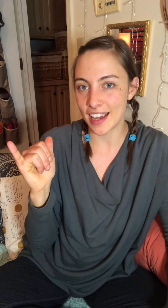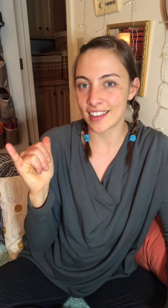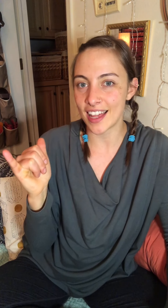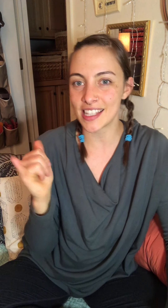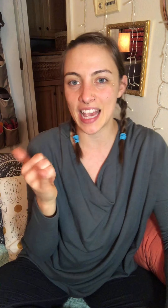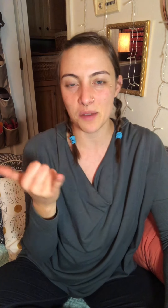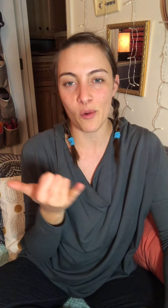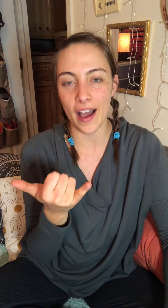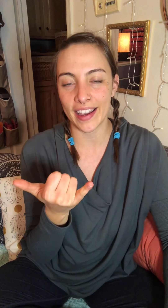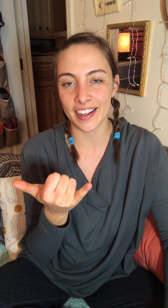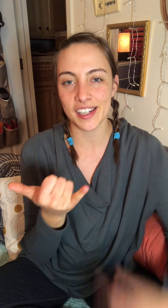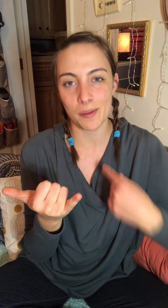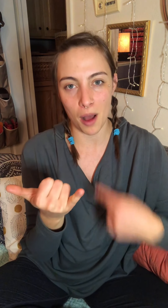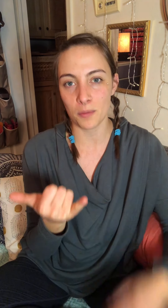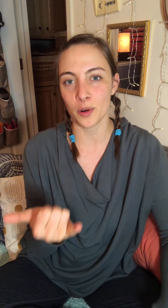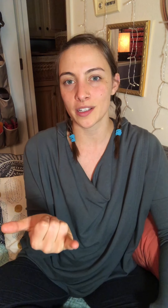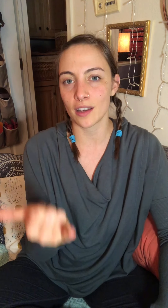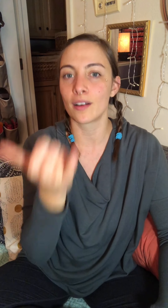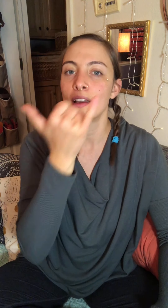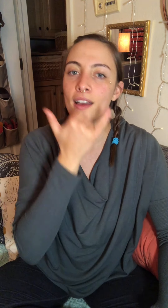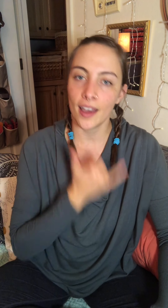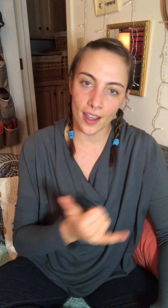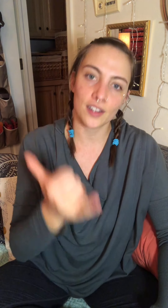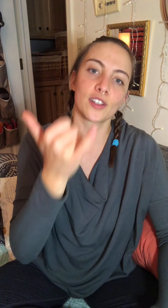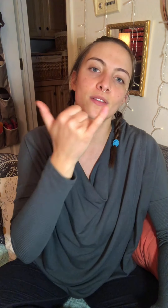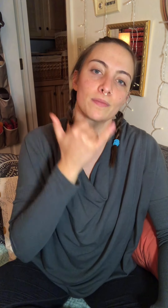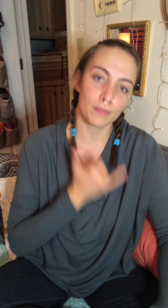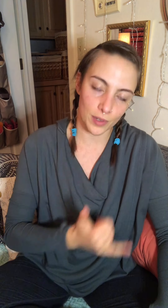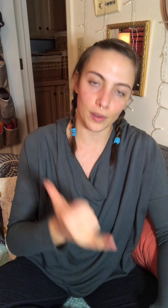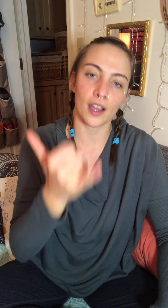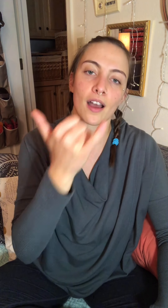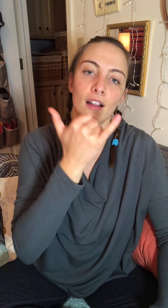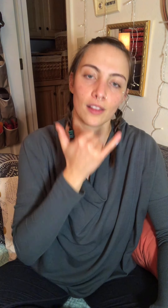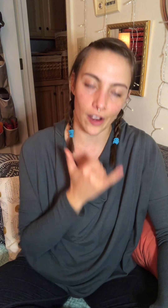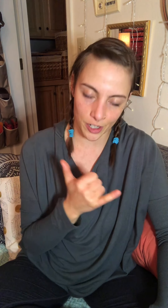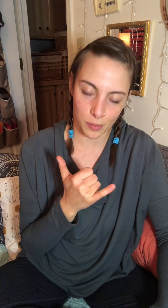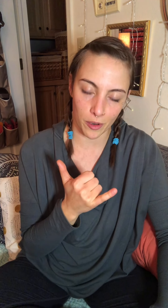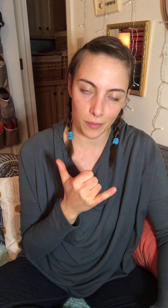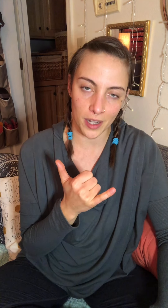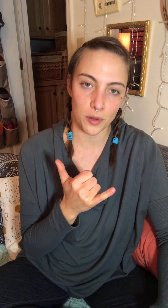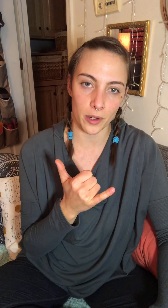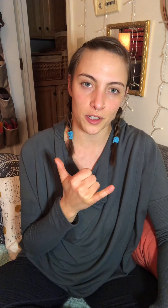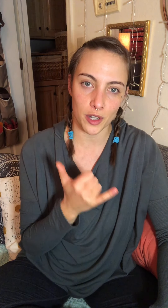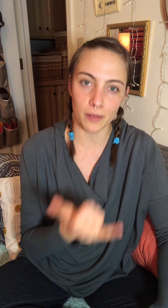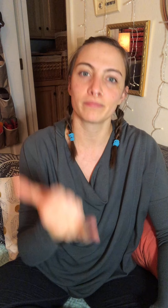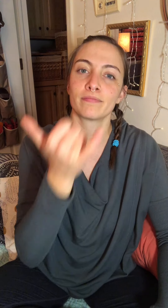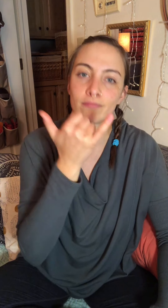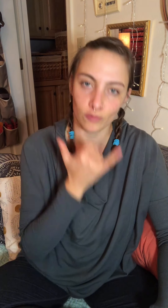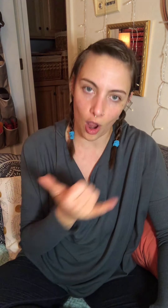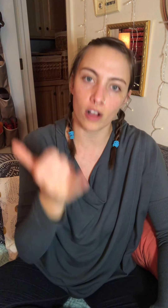that same Y hand shape, palm towards you, and just doing a large movement towards your chin. Wrong.